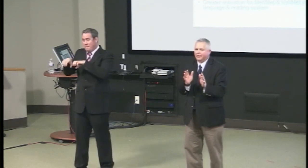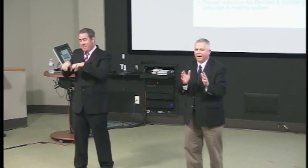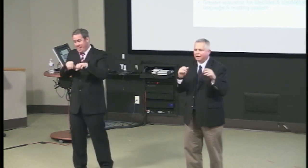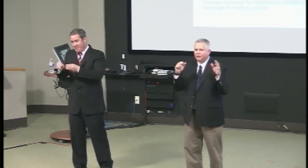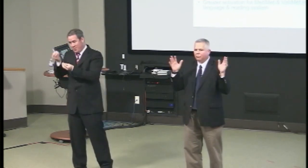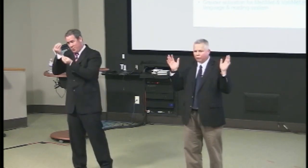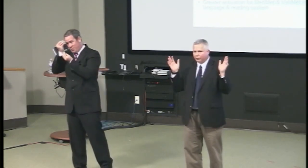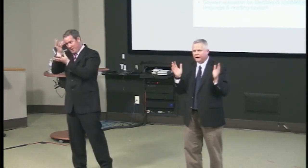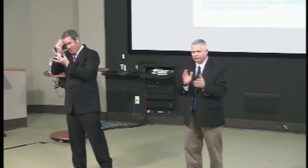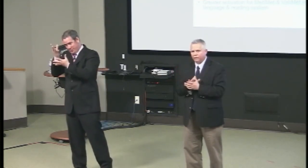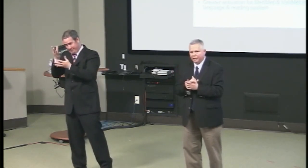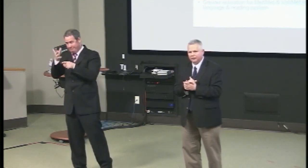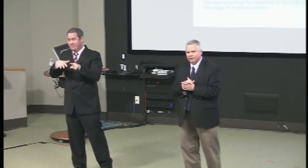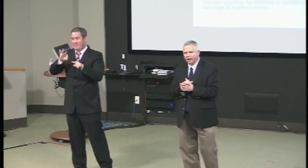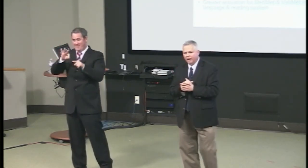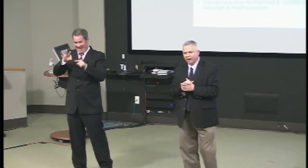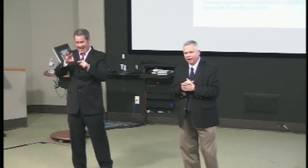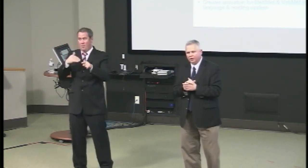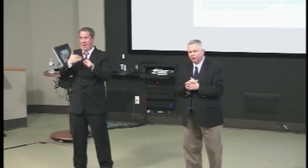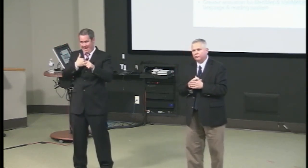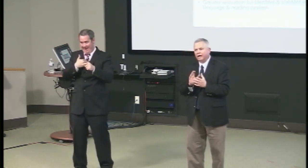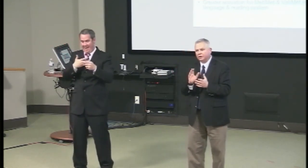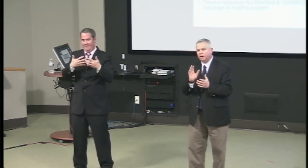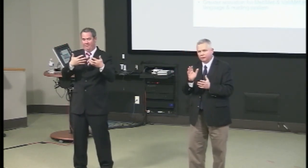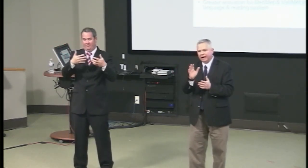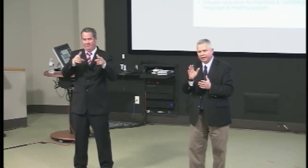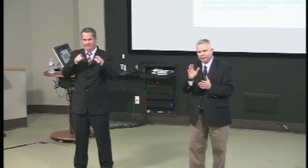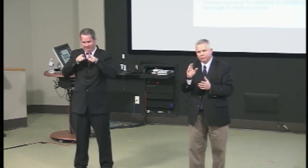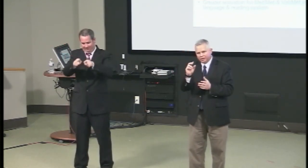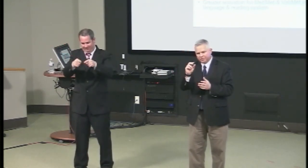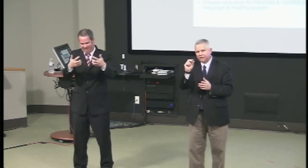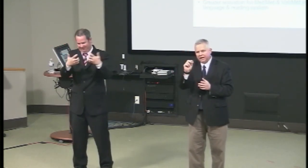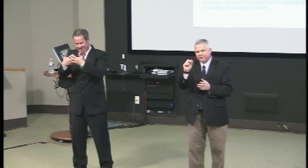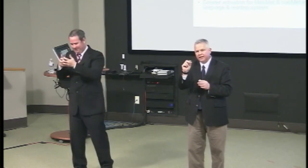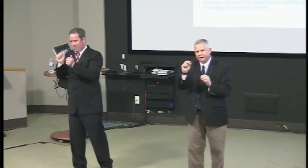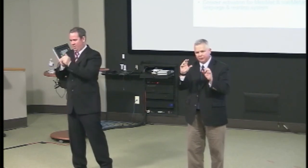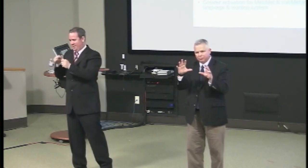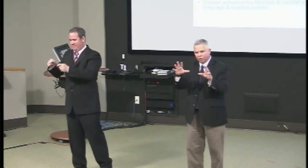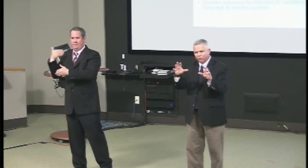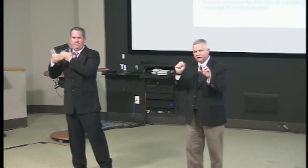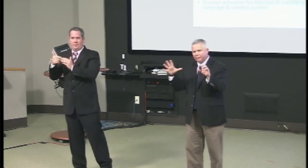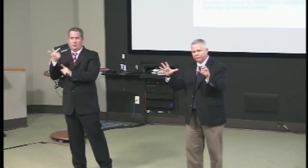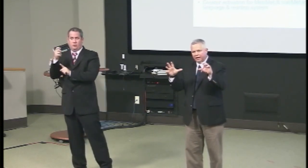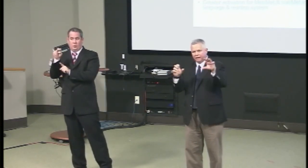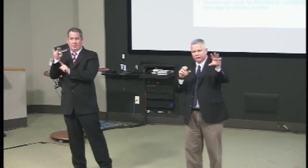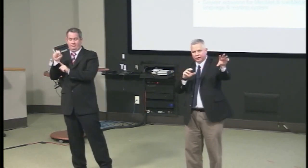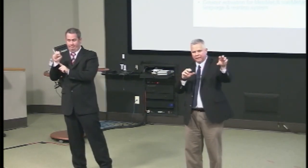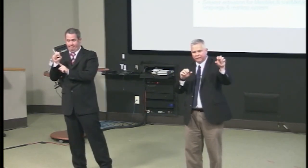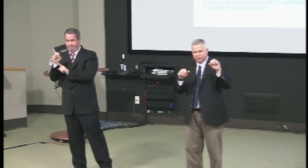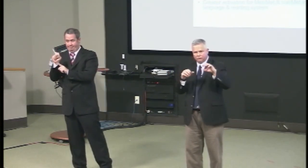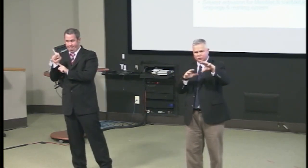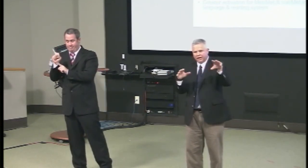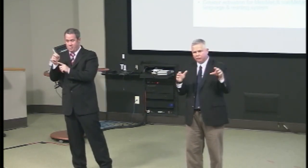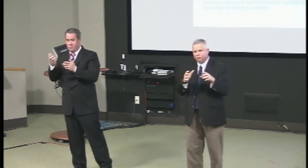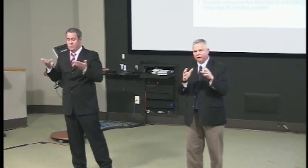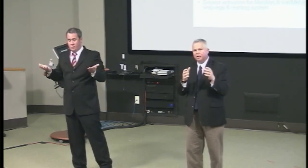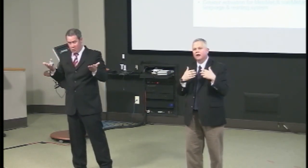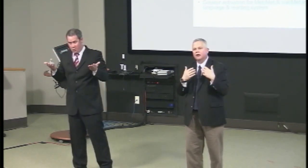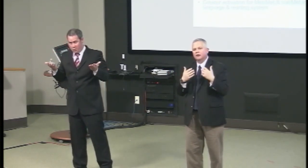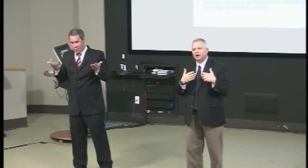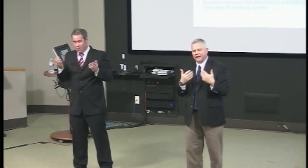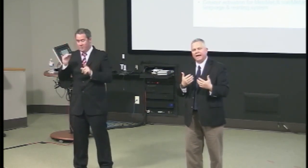paper and not worthy of great, of great note yet. But it suggests that the bold behavior and the